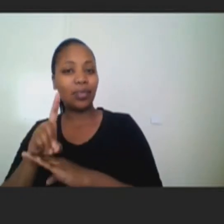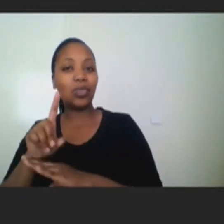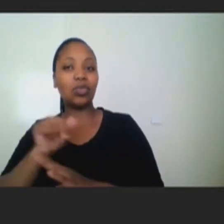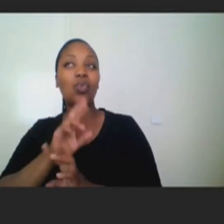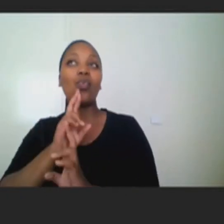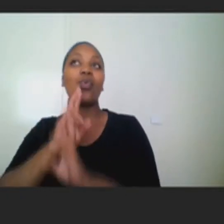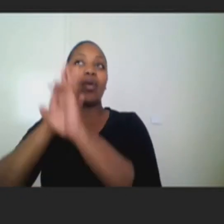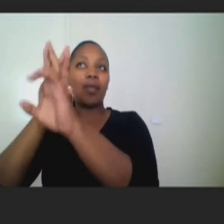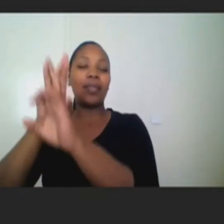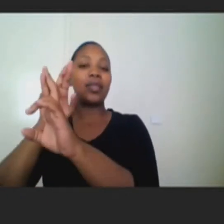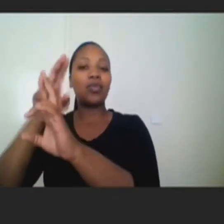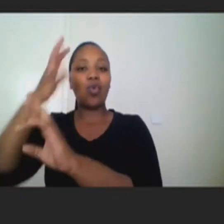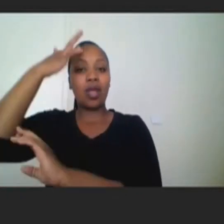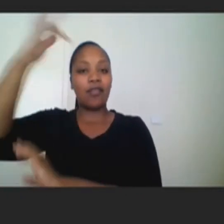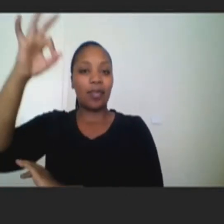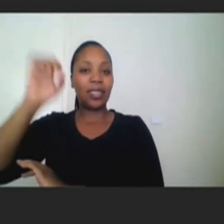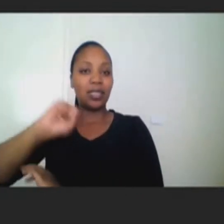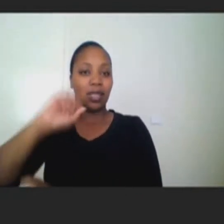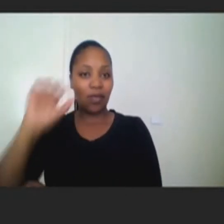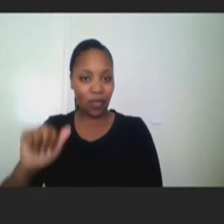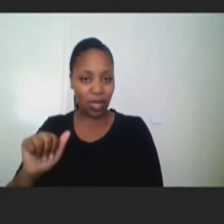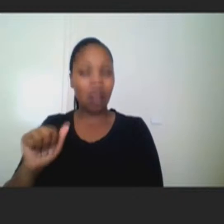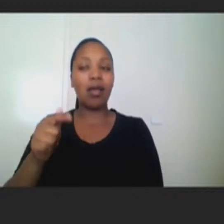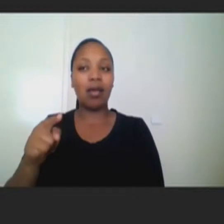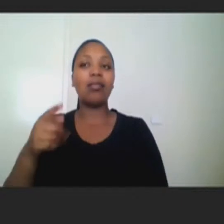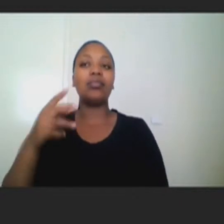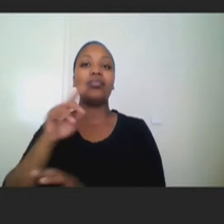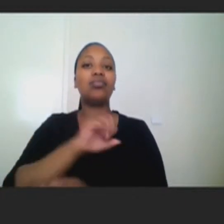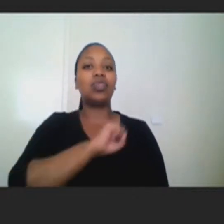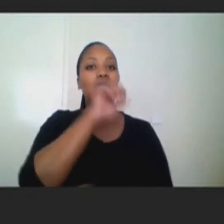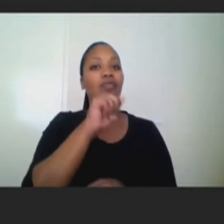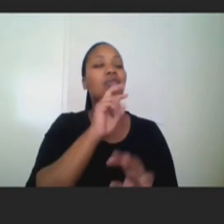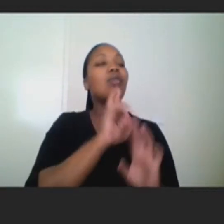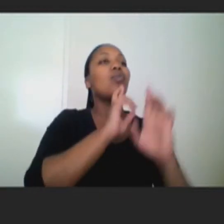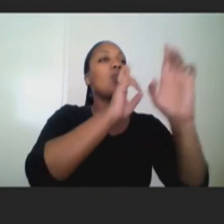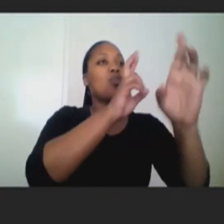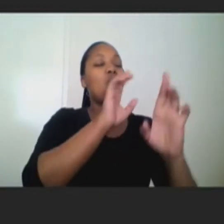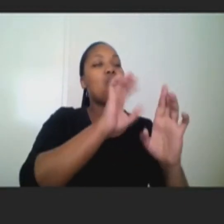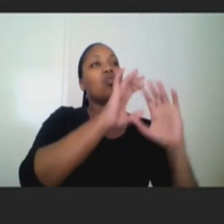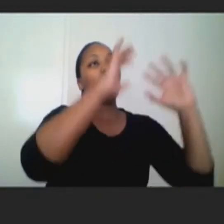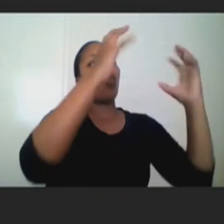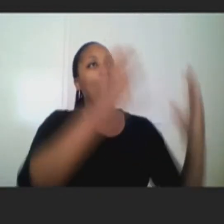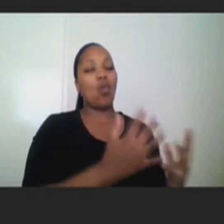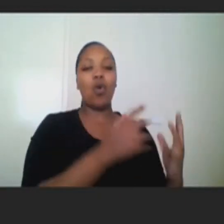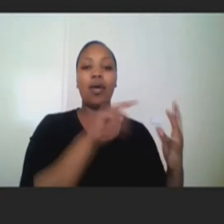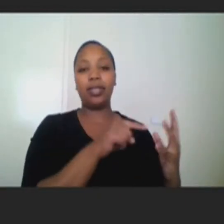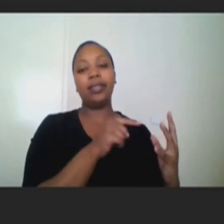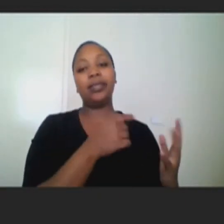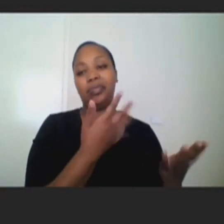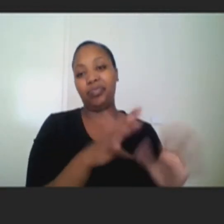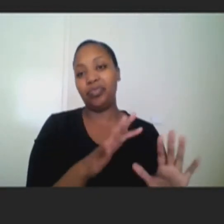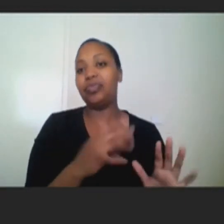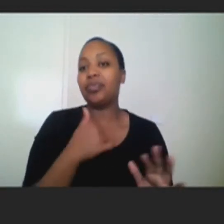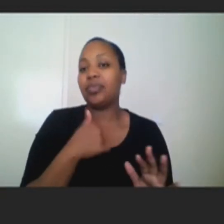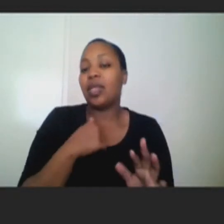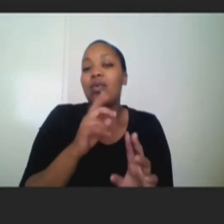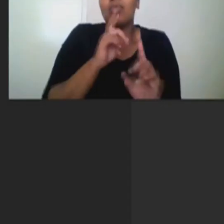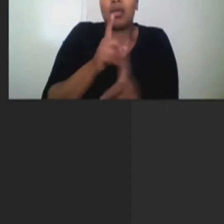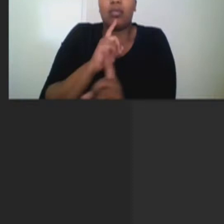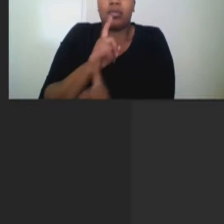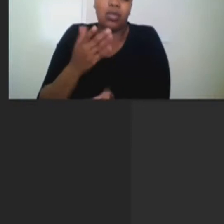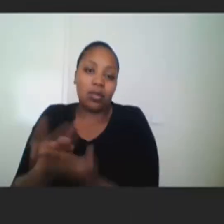here in South Africa and then subsequently report globally. I think those were the questions that I could see that I could assist with.